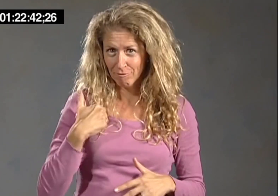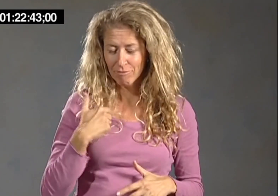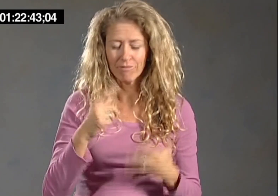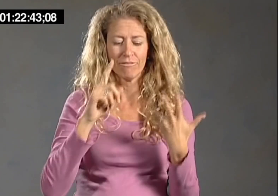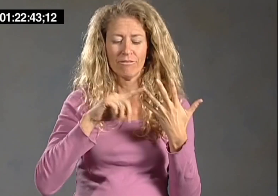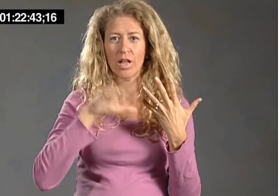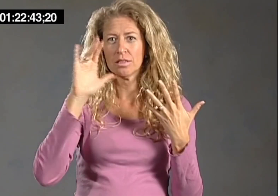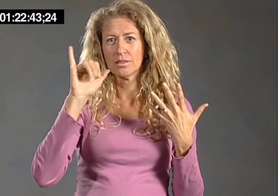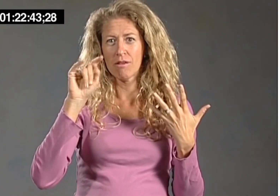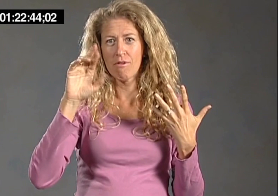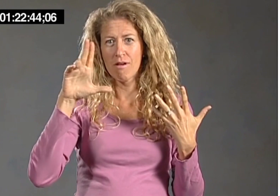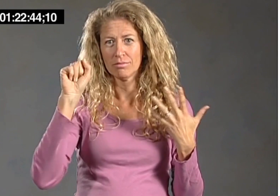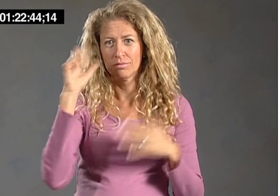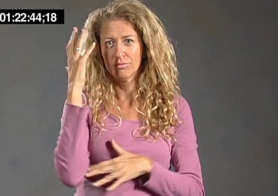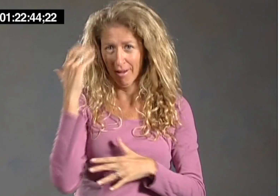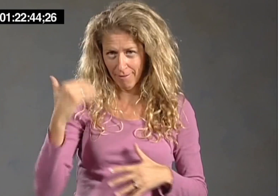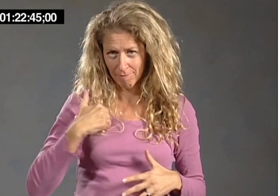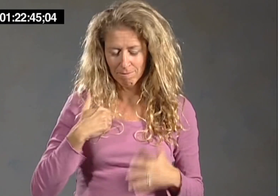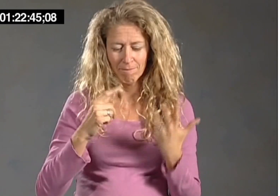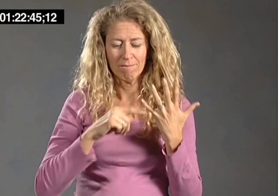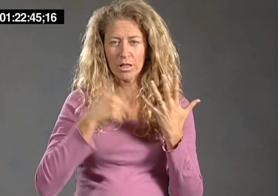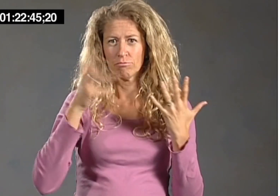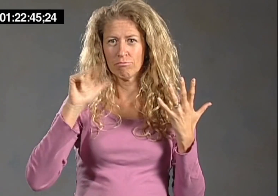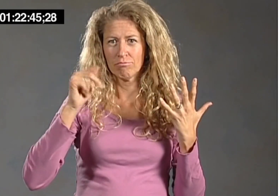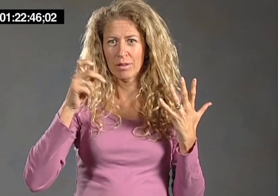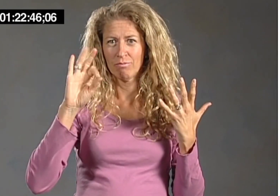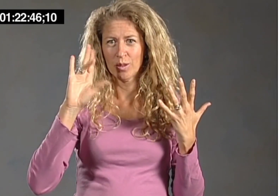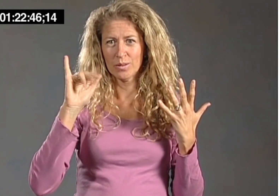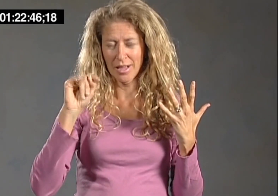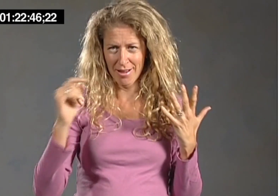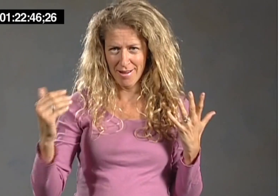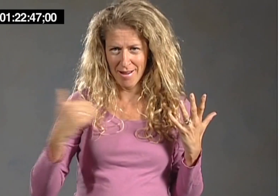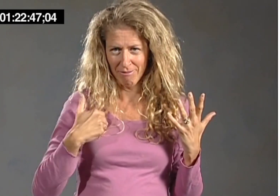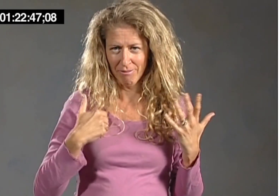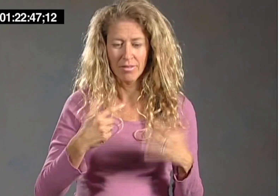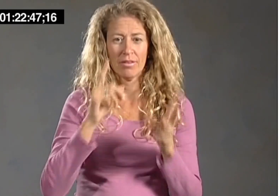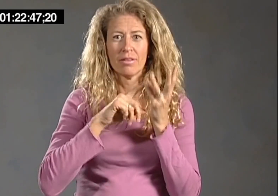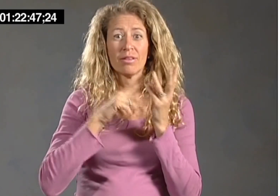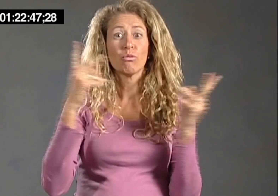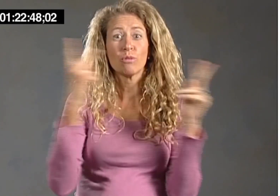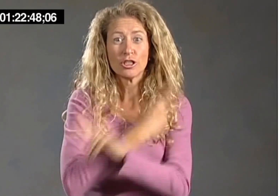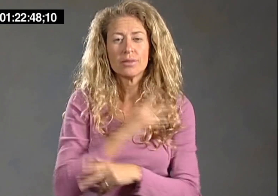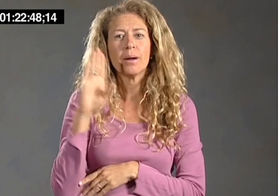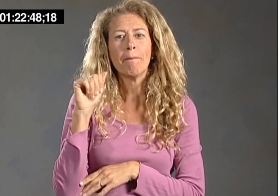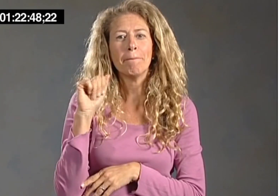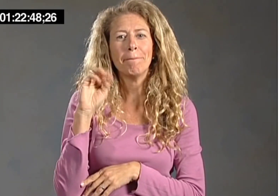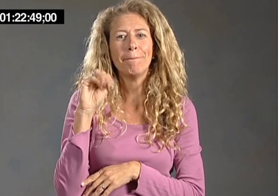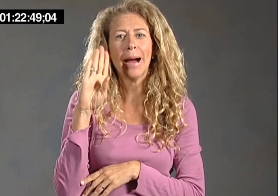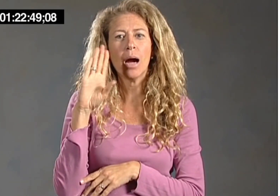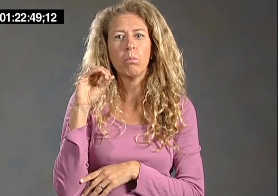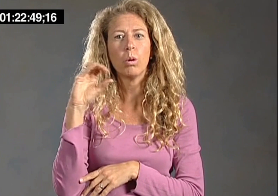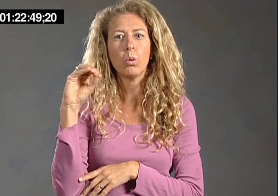grapefruit tree, and worst of all, bamboo tree. It's 25 feet tall.